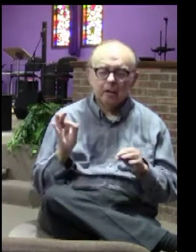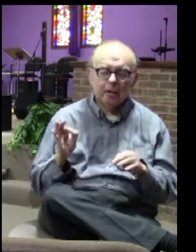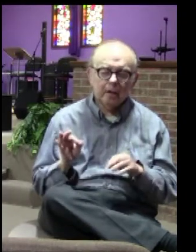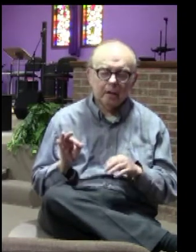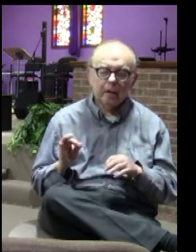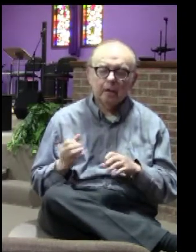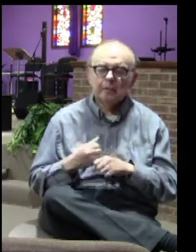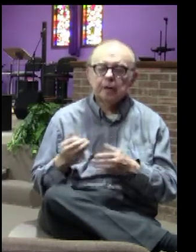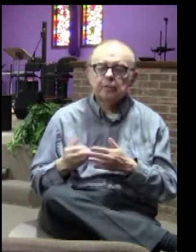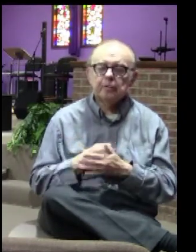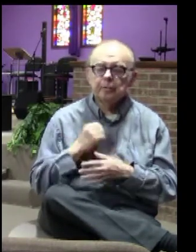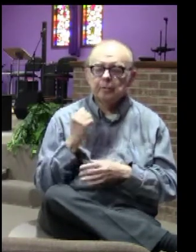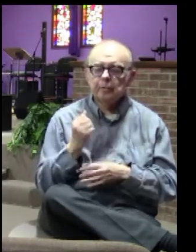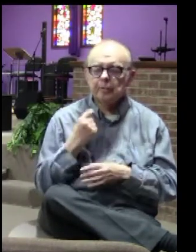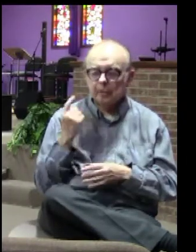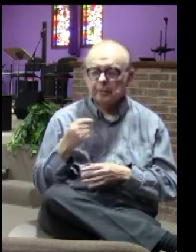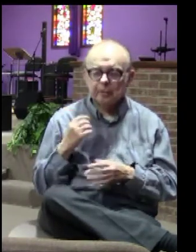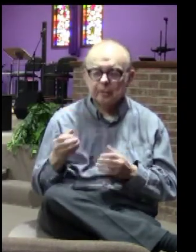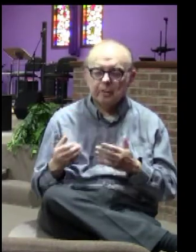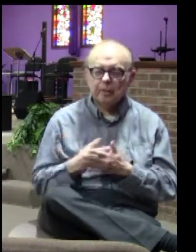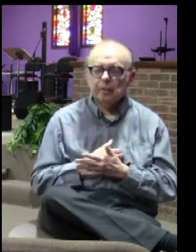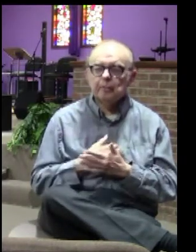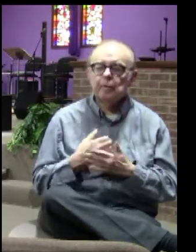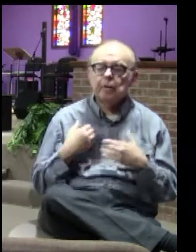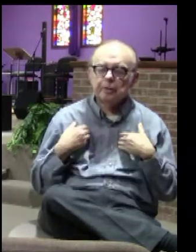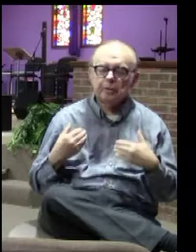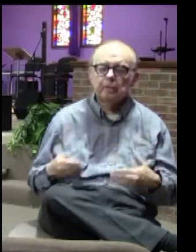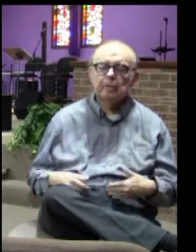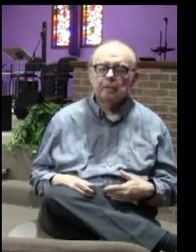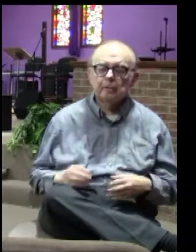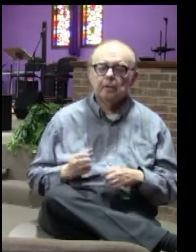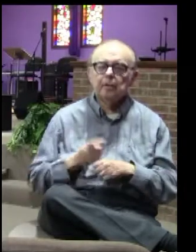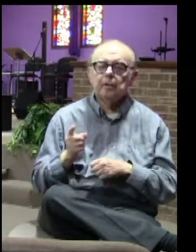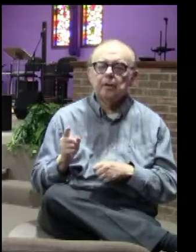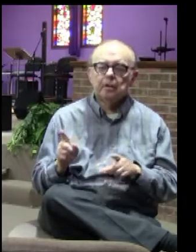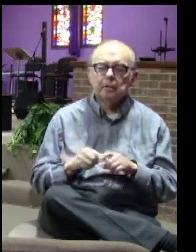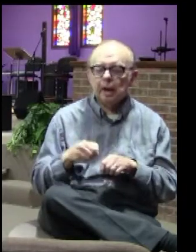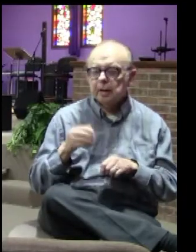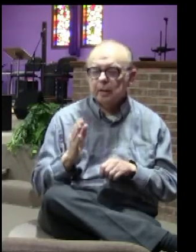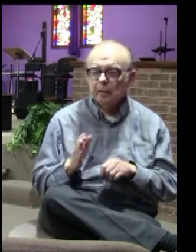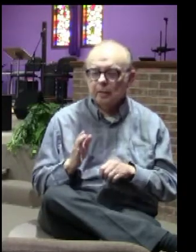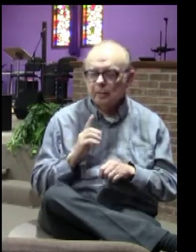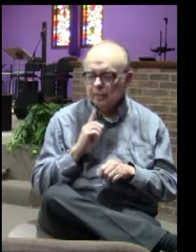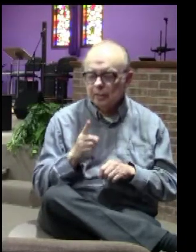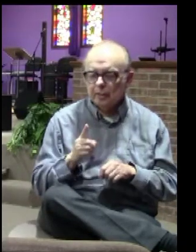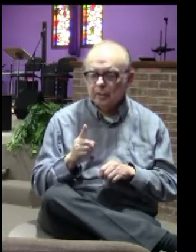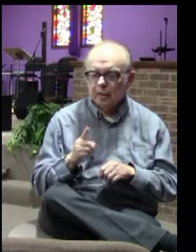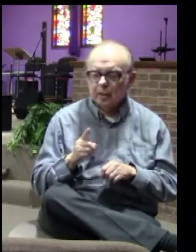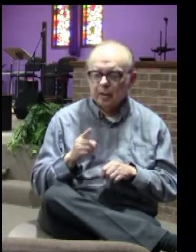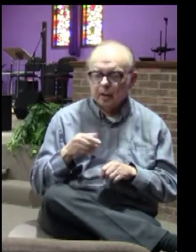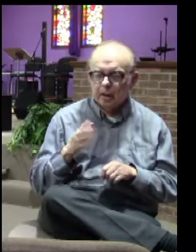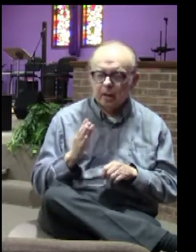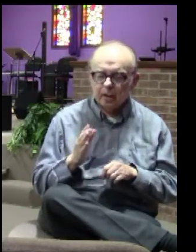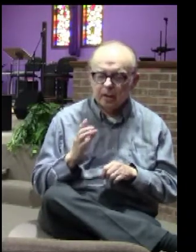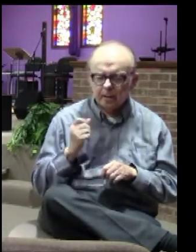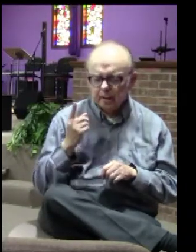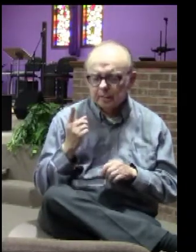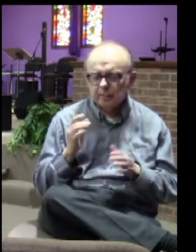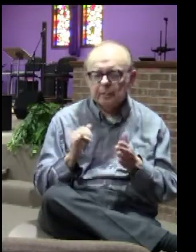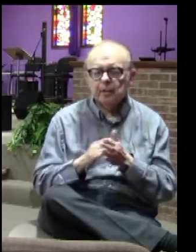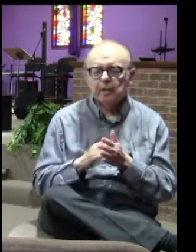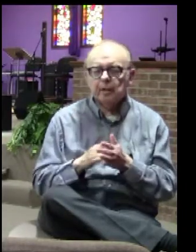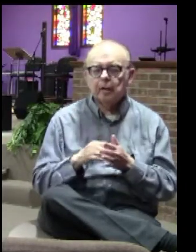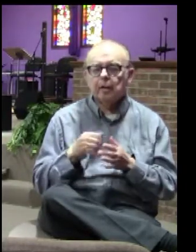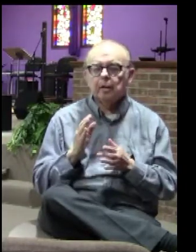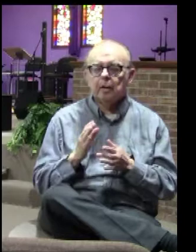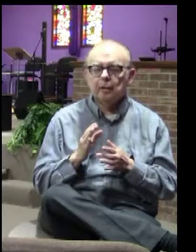your thoughts, your attitudes. Put on your new creature, created to be like God, truly righteous and holy." Do you